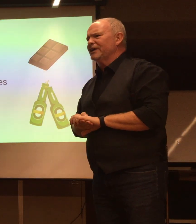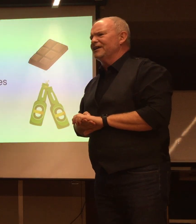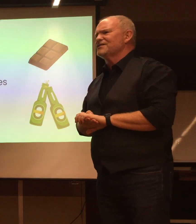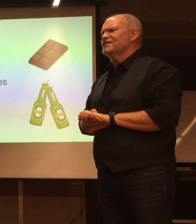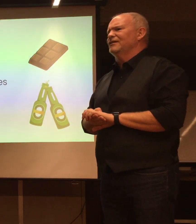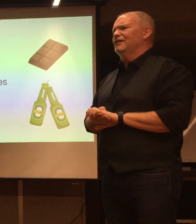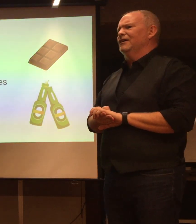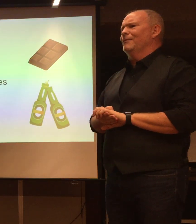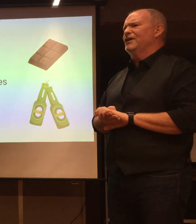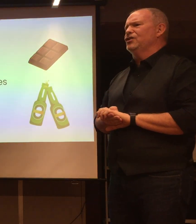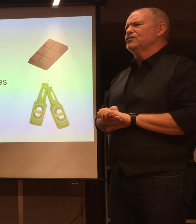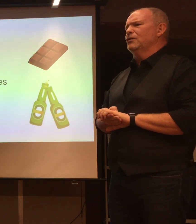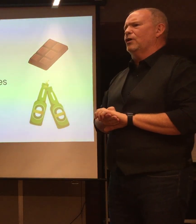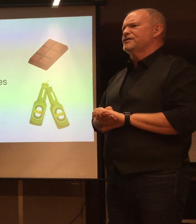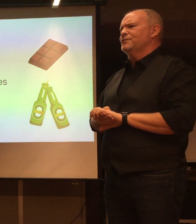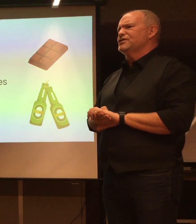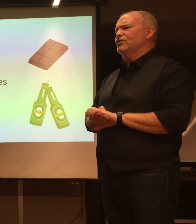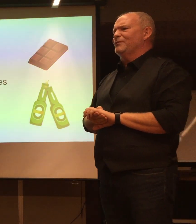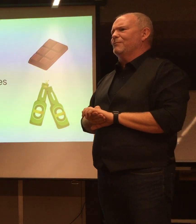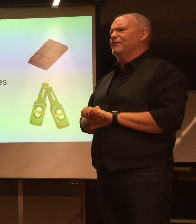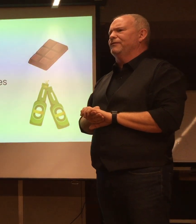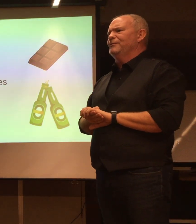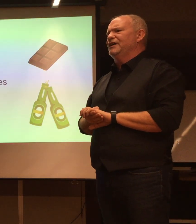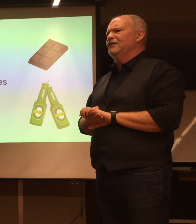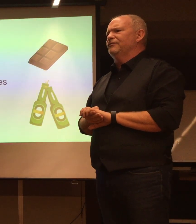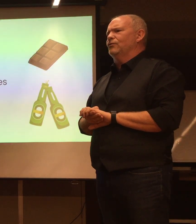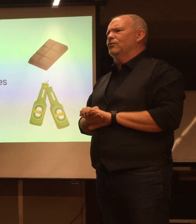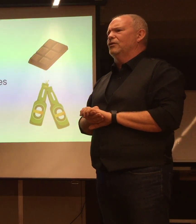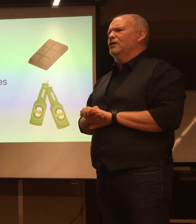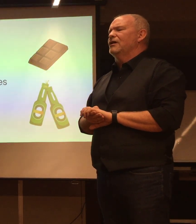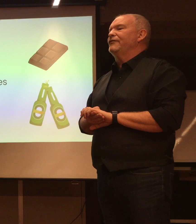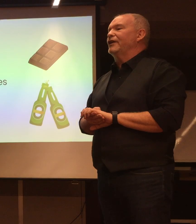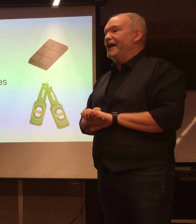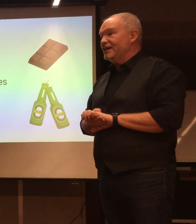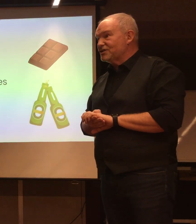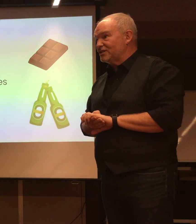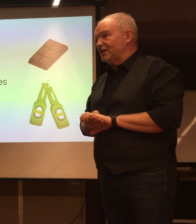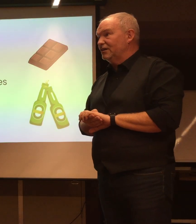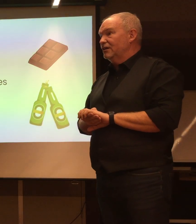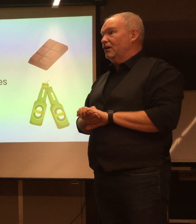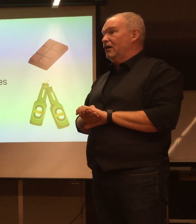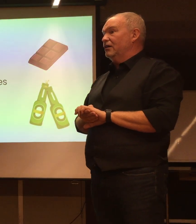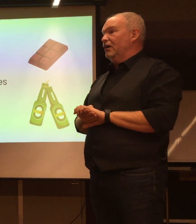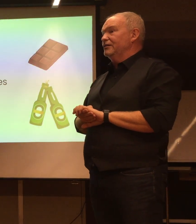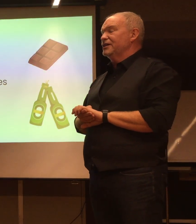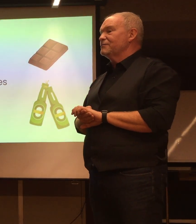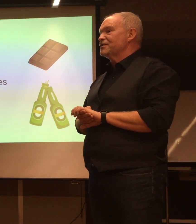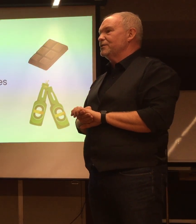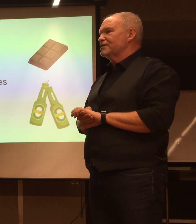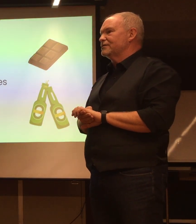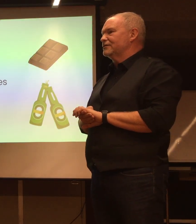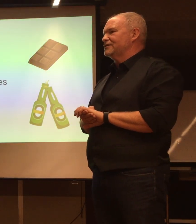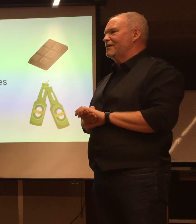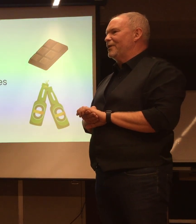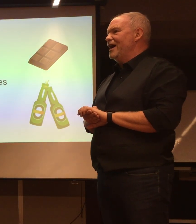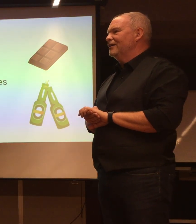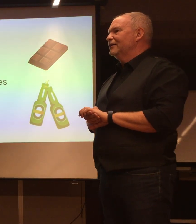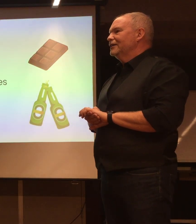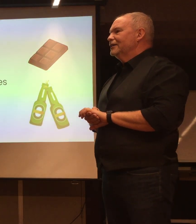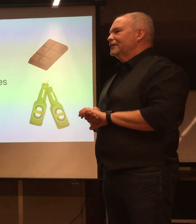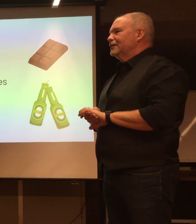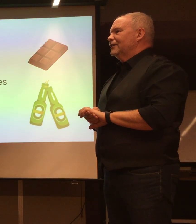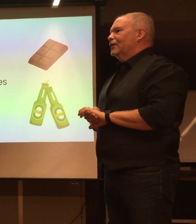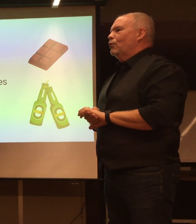So sweets, I mean, I see what you're talking about, but for me, for energy, I need my sweets. Is that